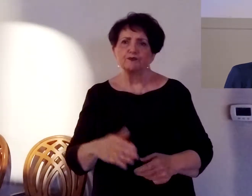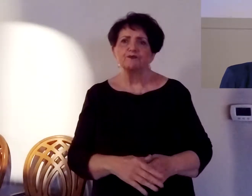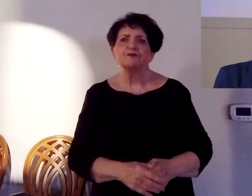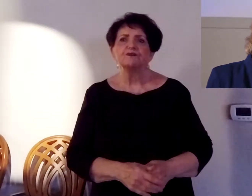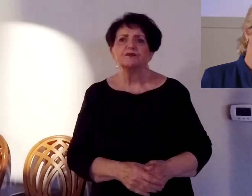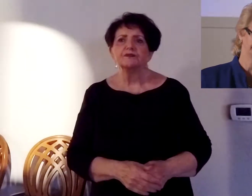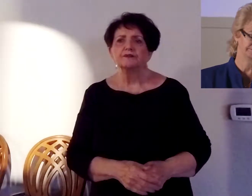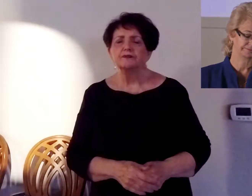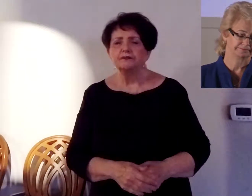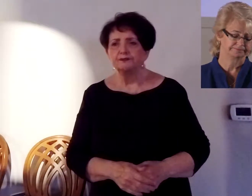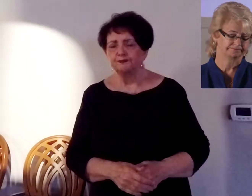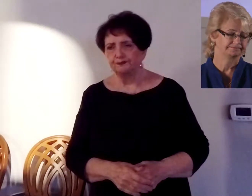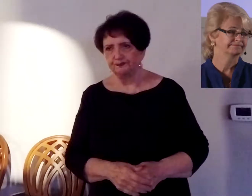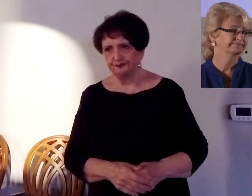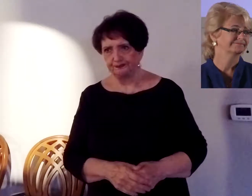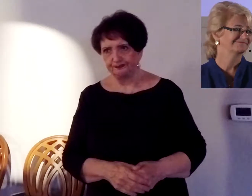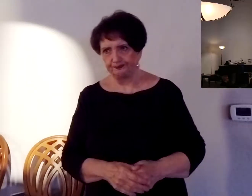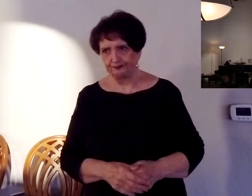Yeah.